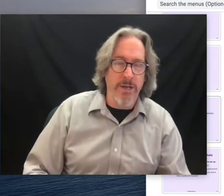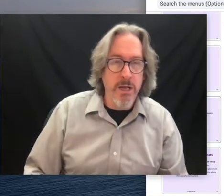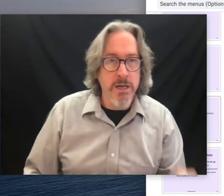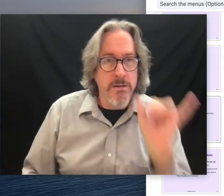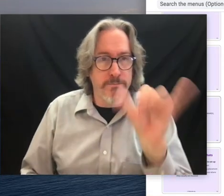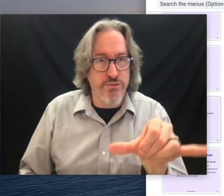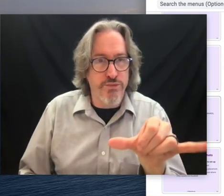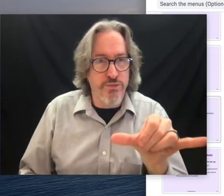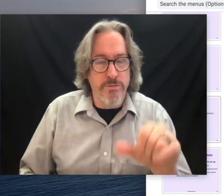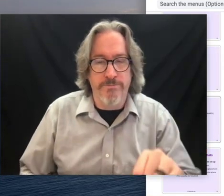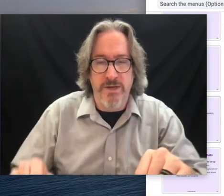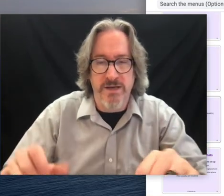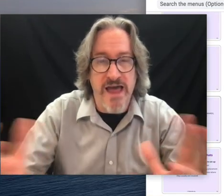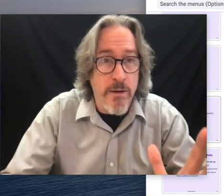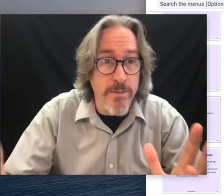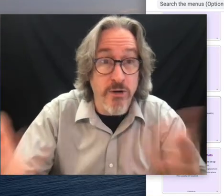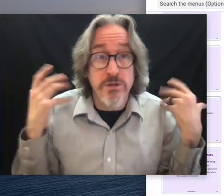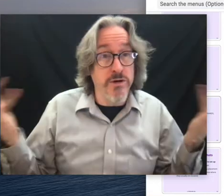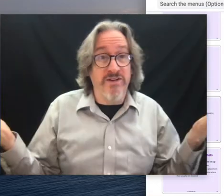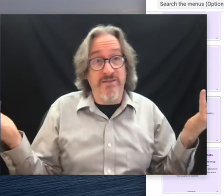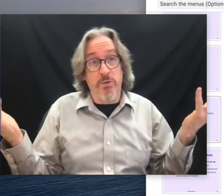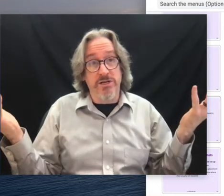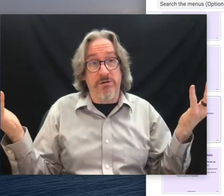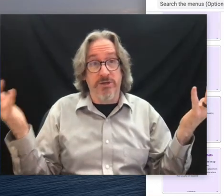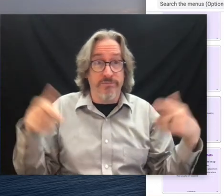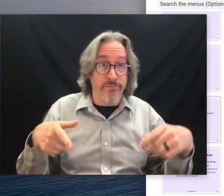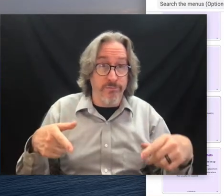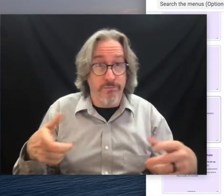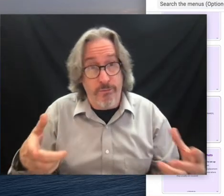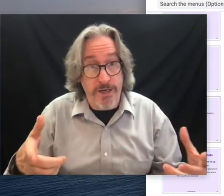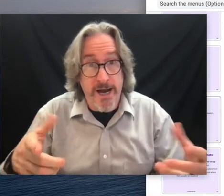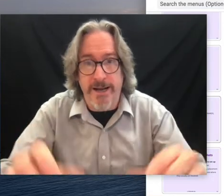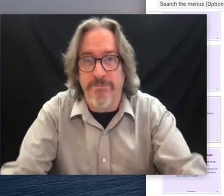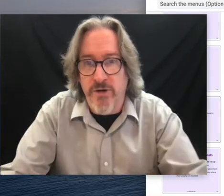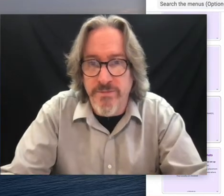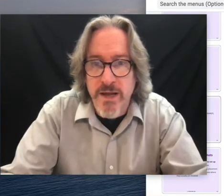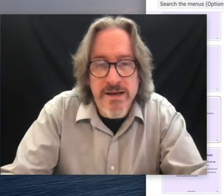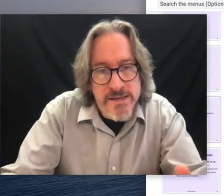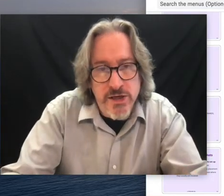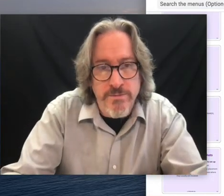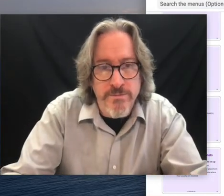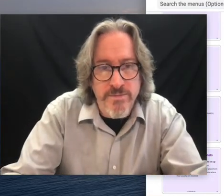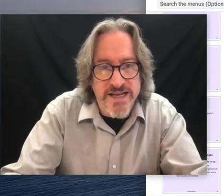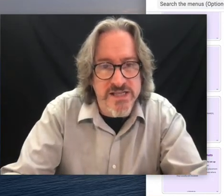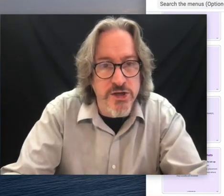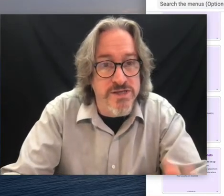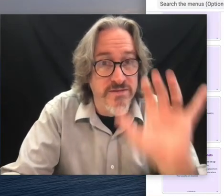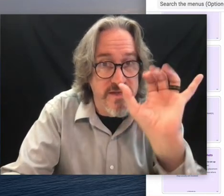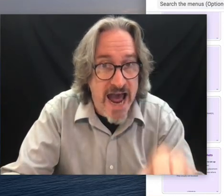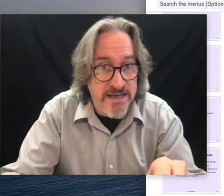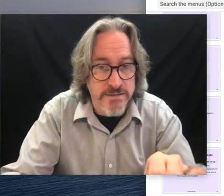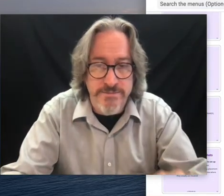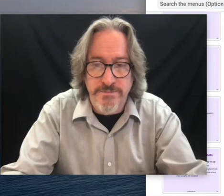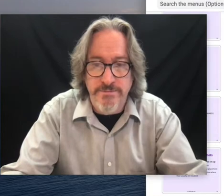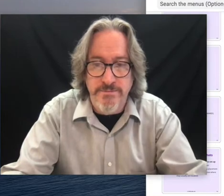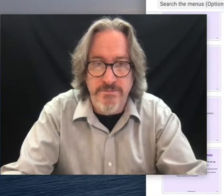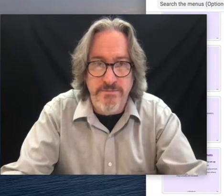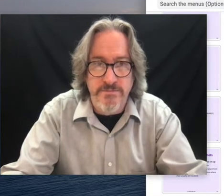one, and that way we don't have to give any more description. We got it right. So that's the use of